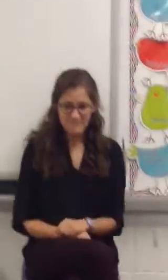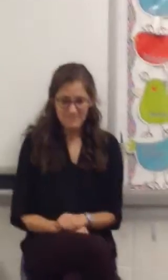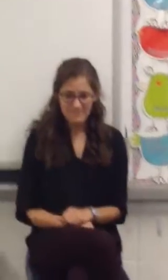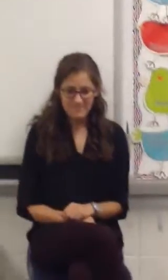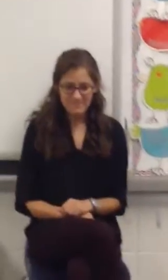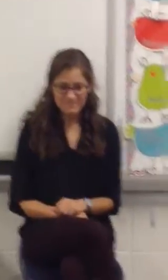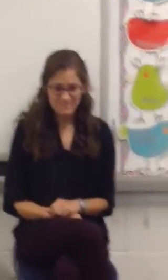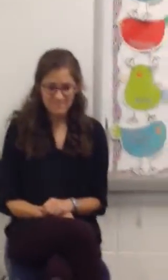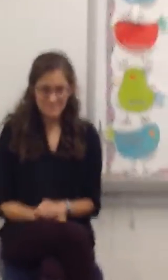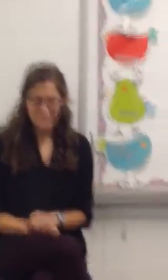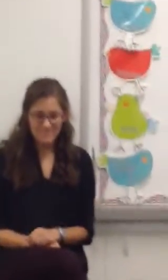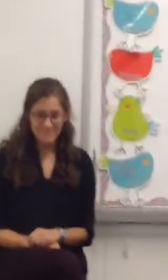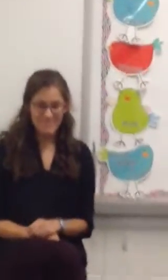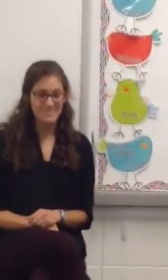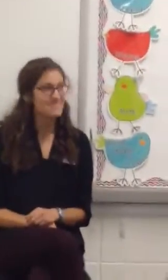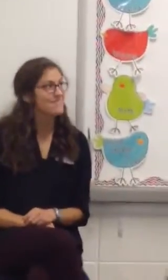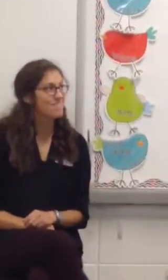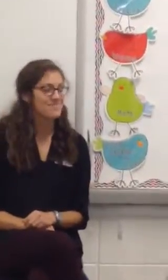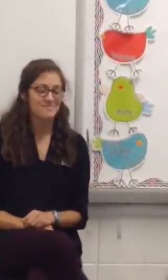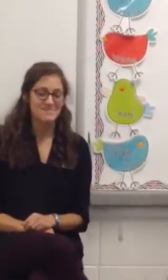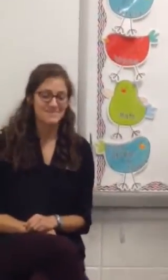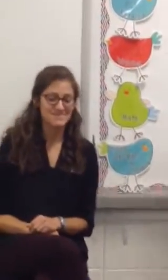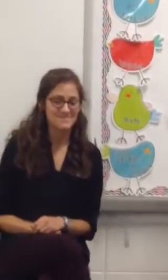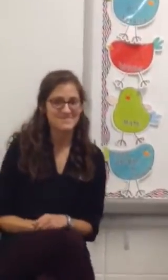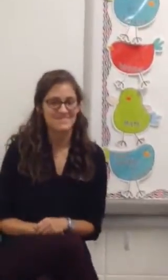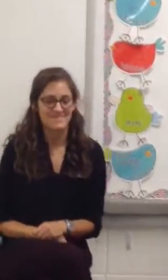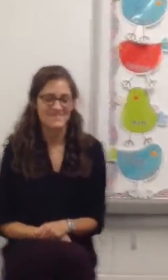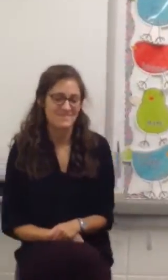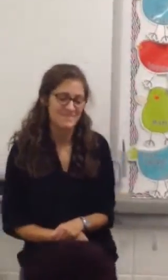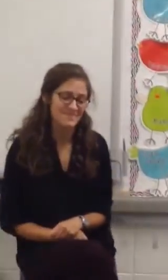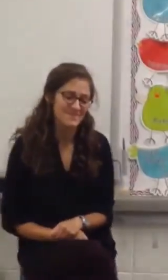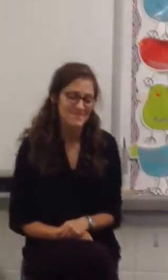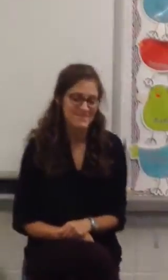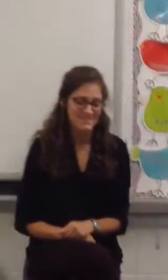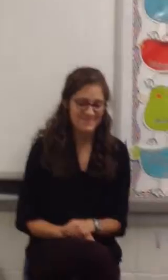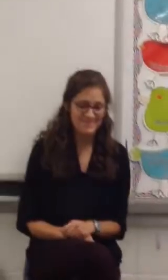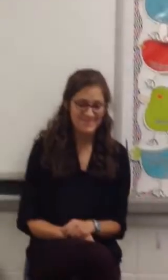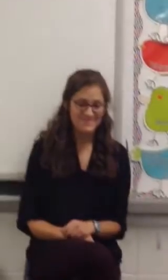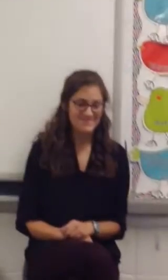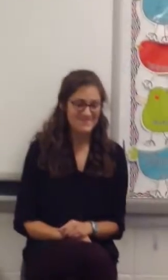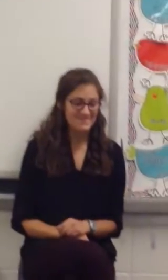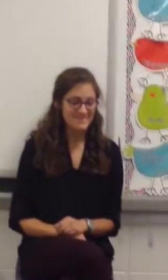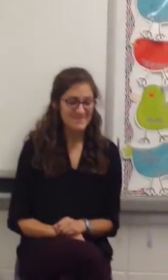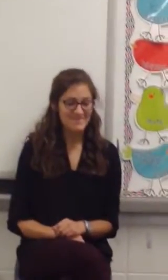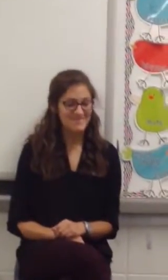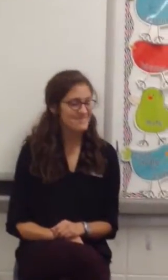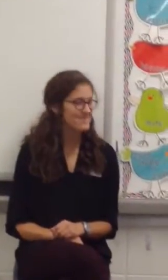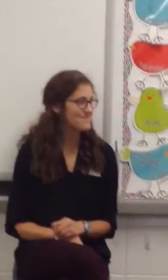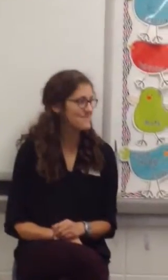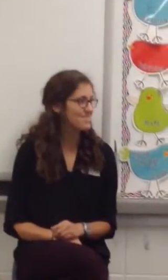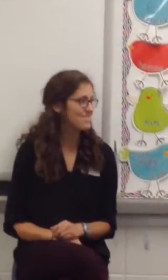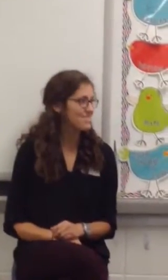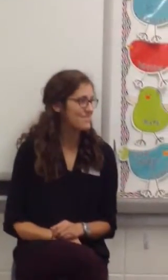Alright, so today we're going to label our